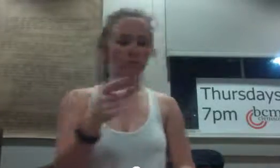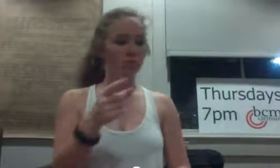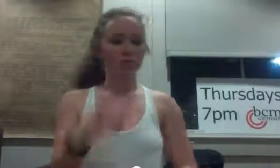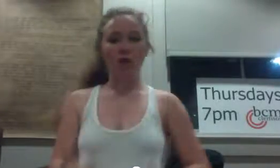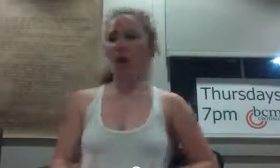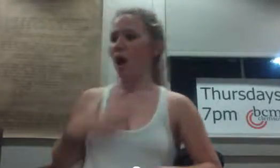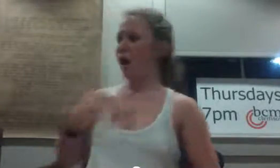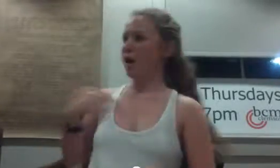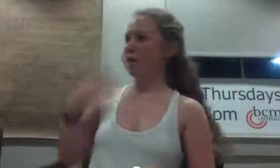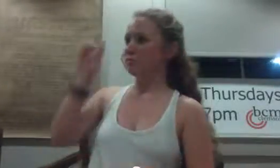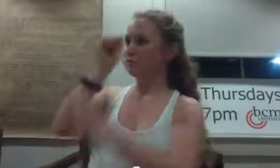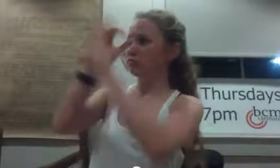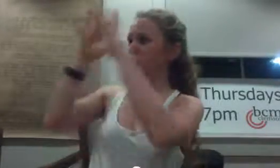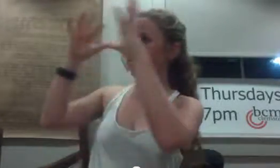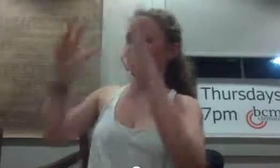supports rights for all.